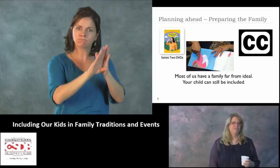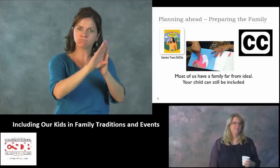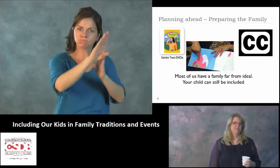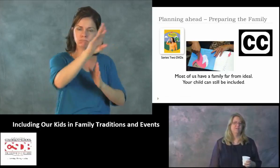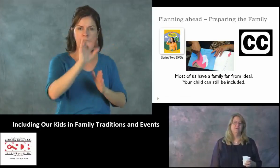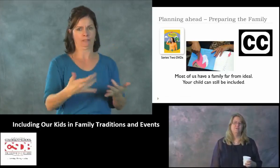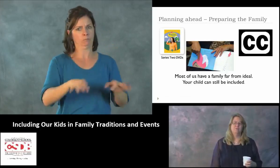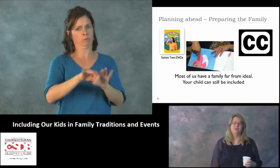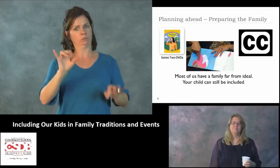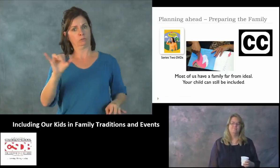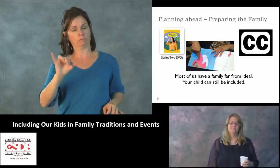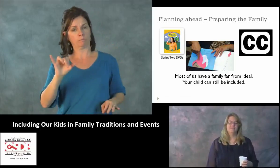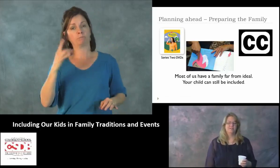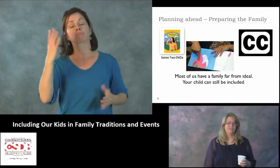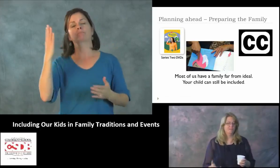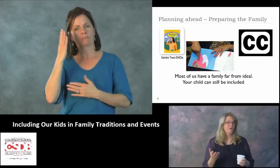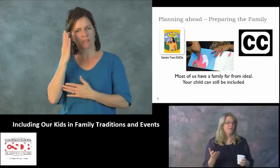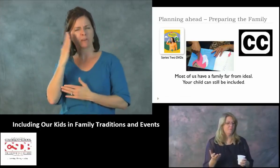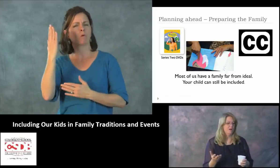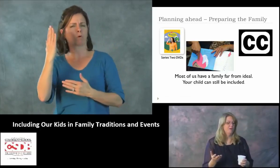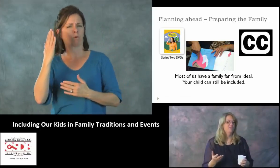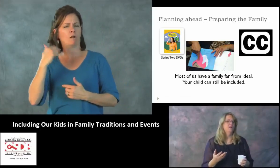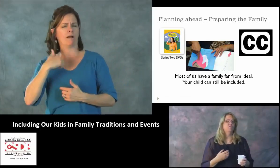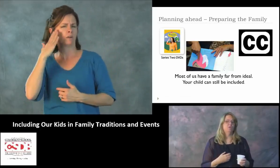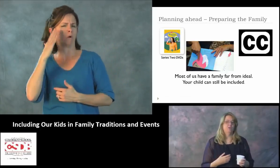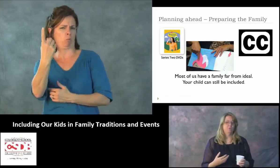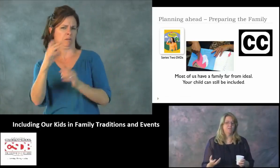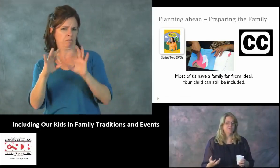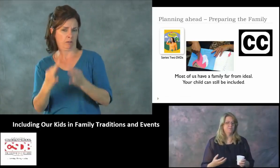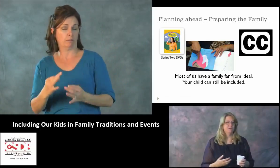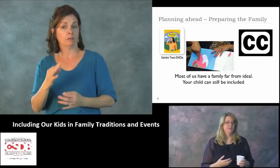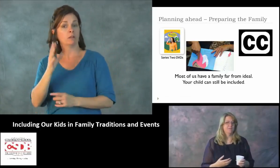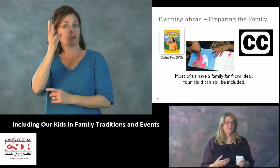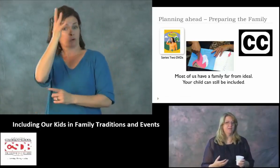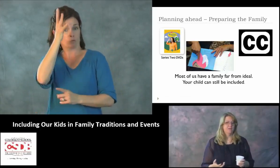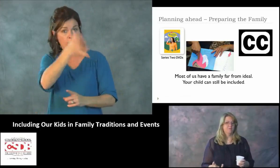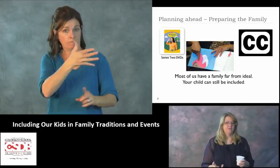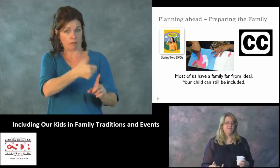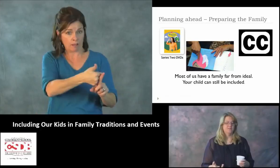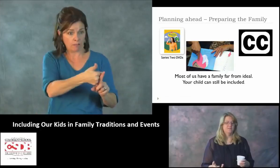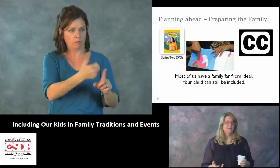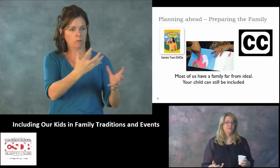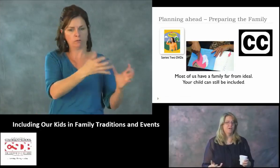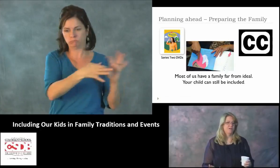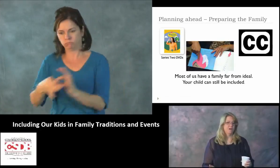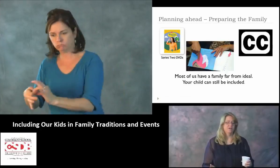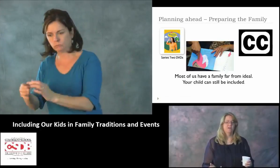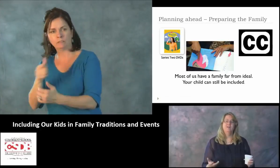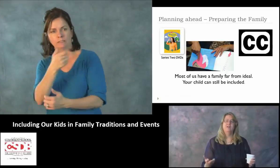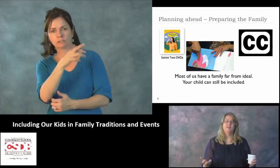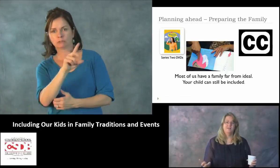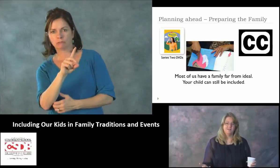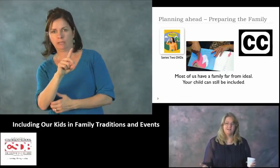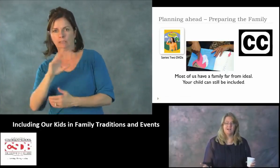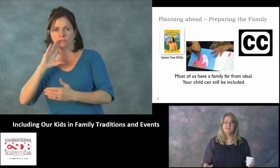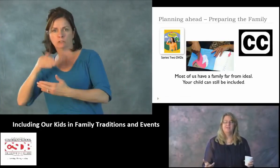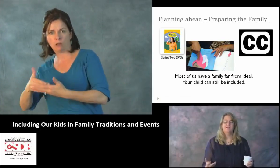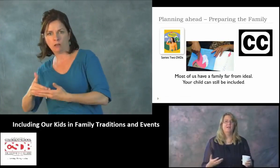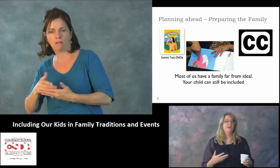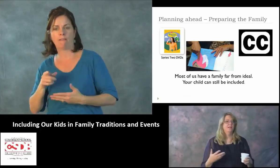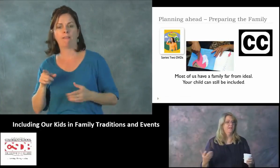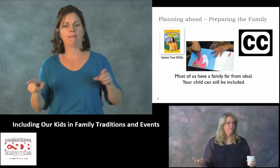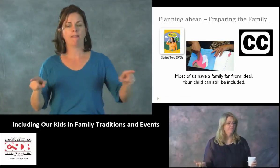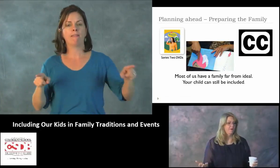know a family who the grandpa really wanted to relate better with his granddaughter, and they